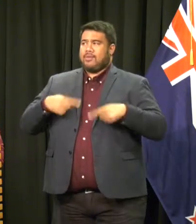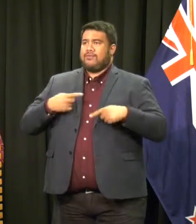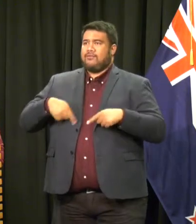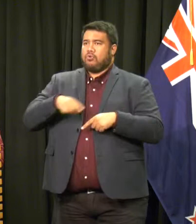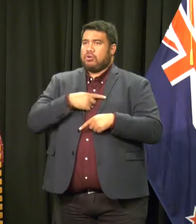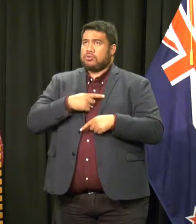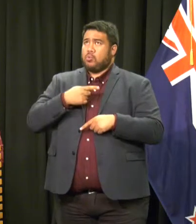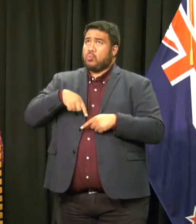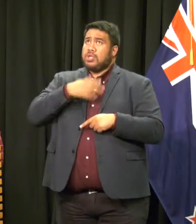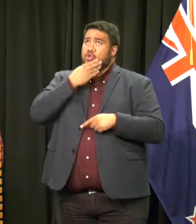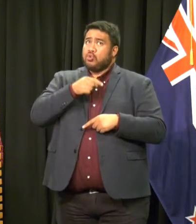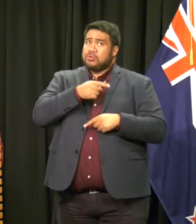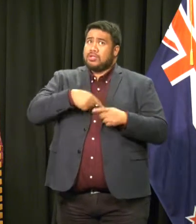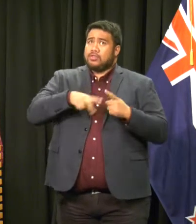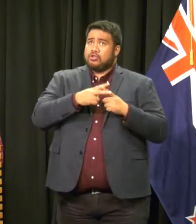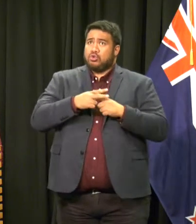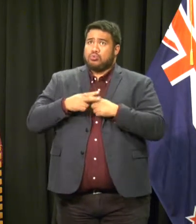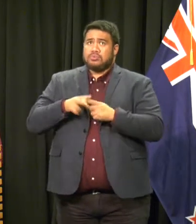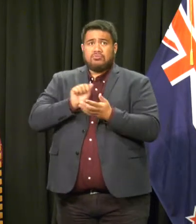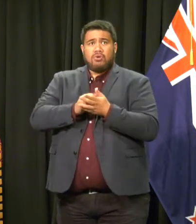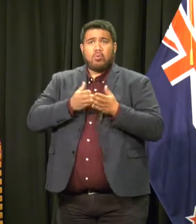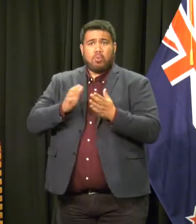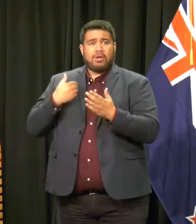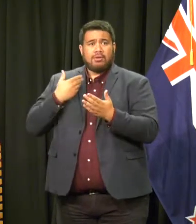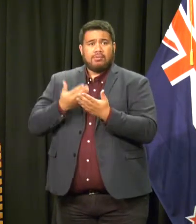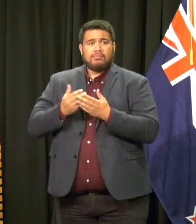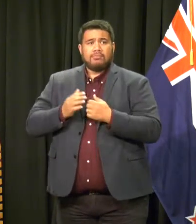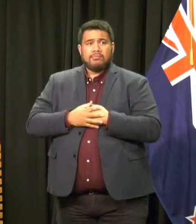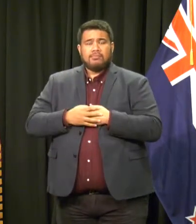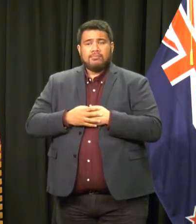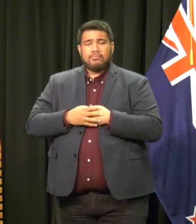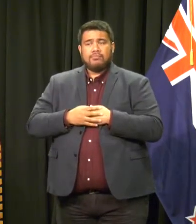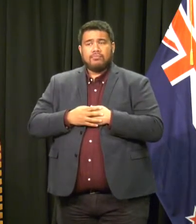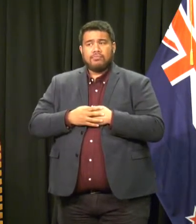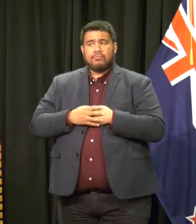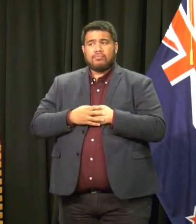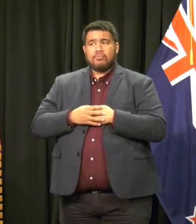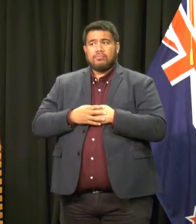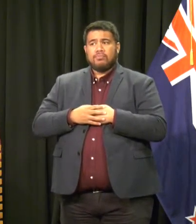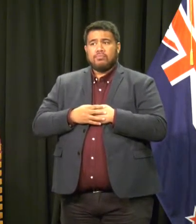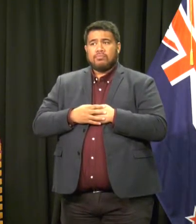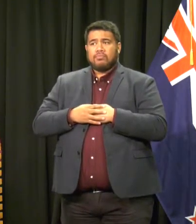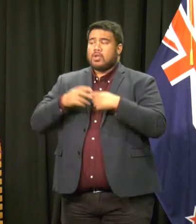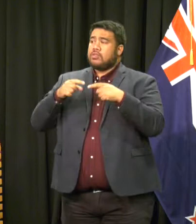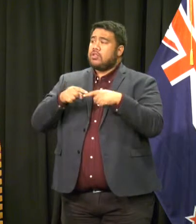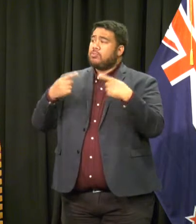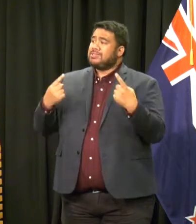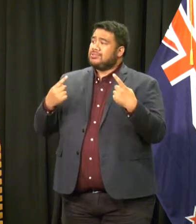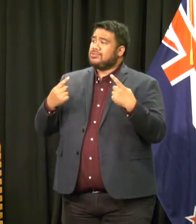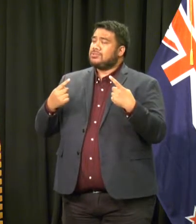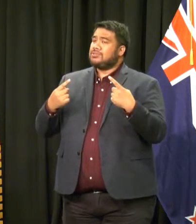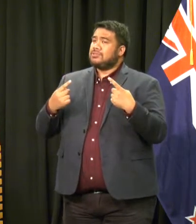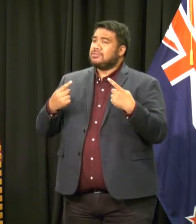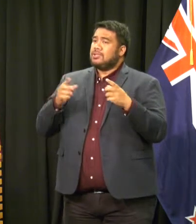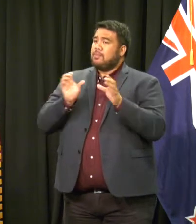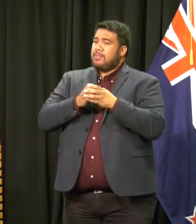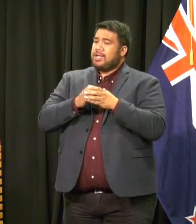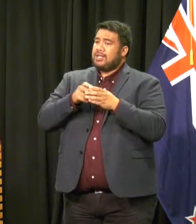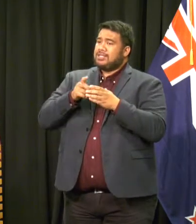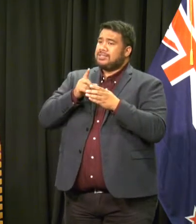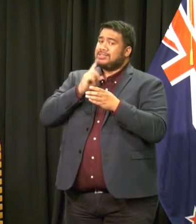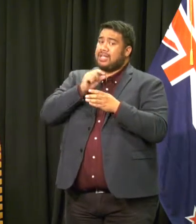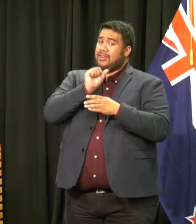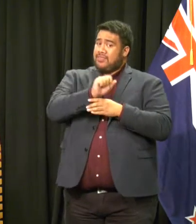absolutely appropriately. Yeah, look, I see that the opposition have said that it's one of their priorities, and